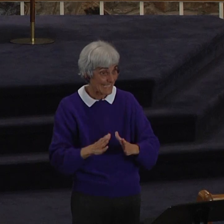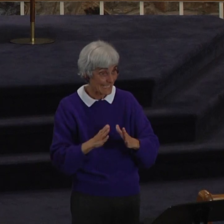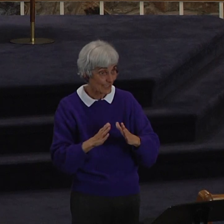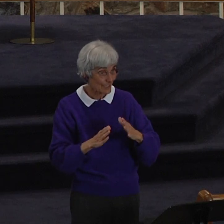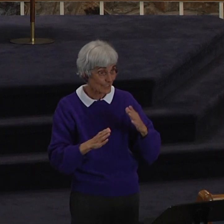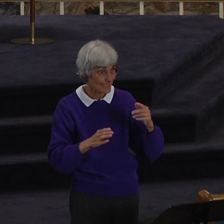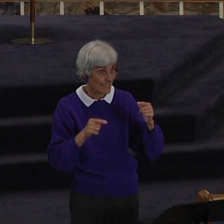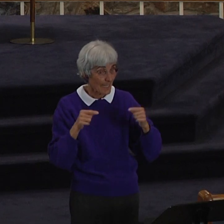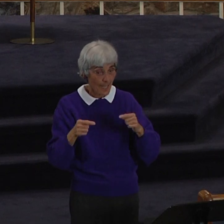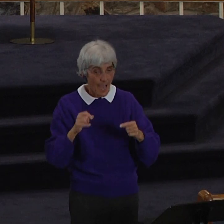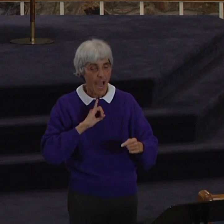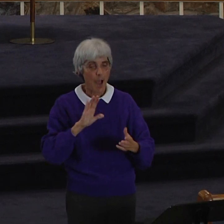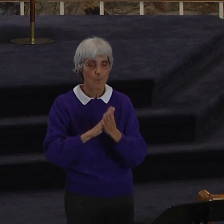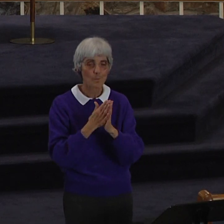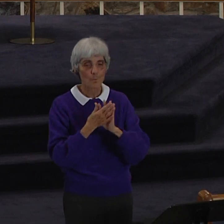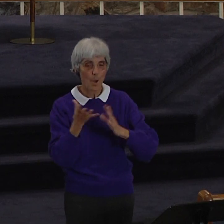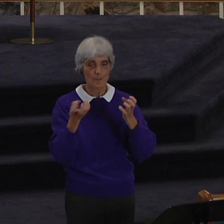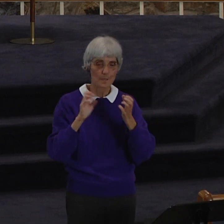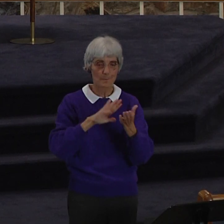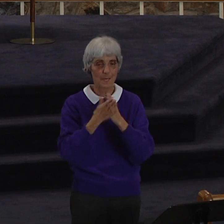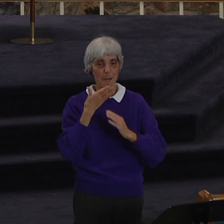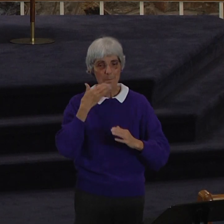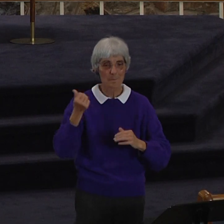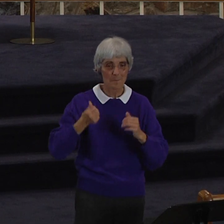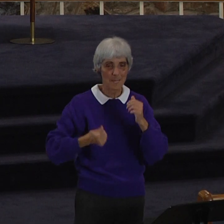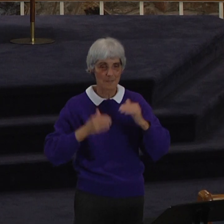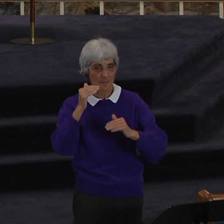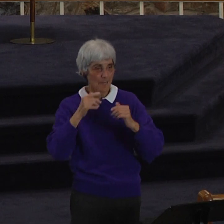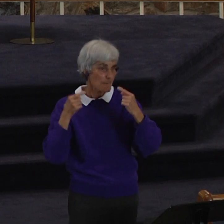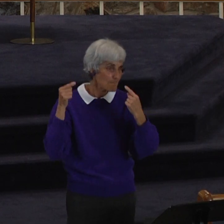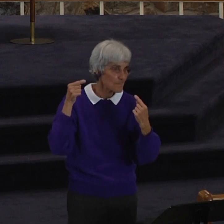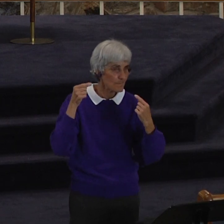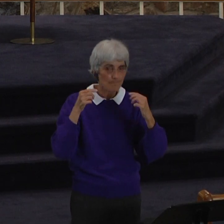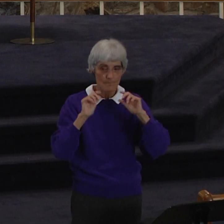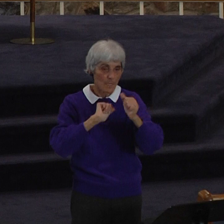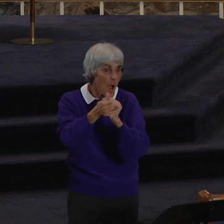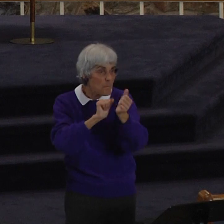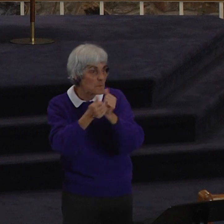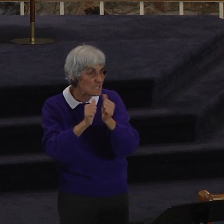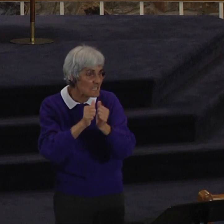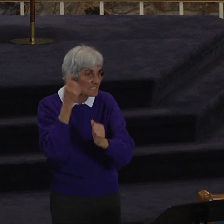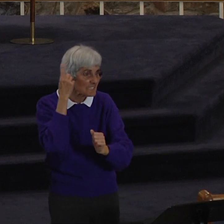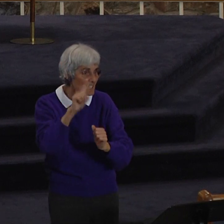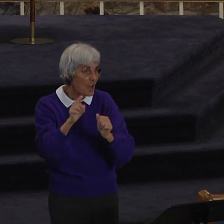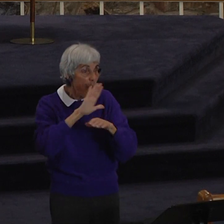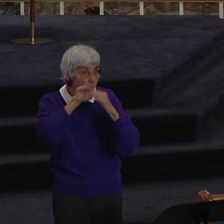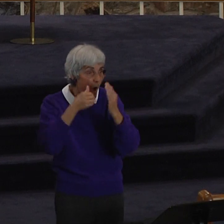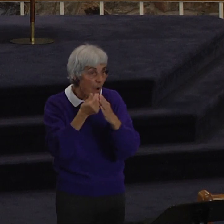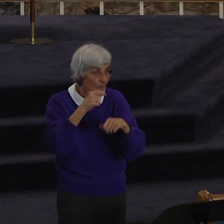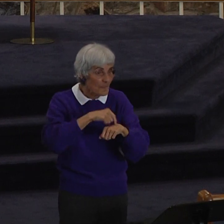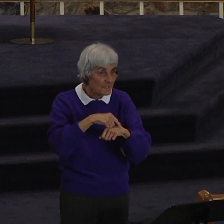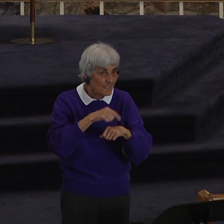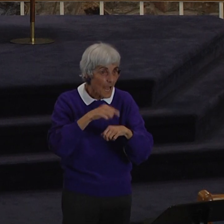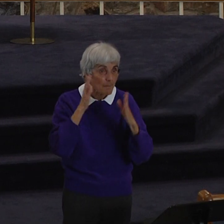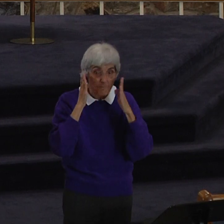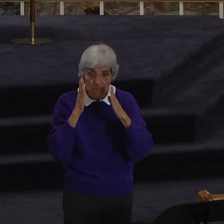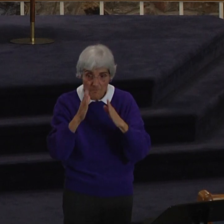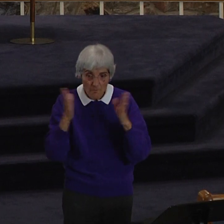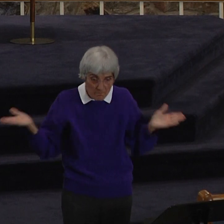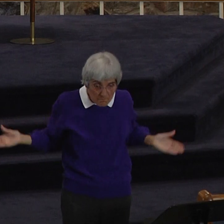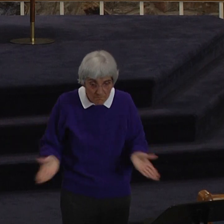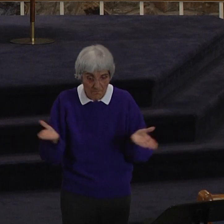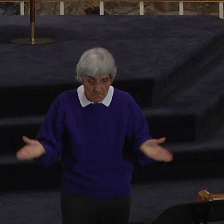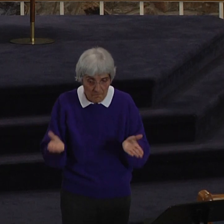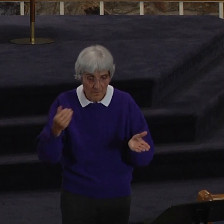out how to be better than the one that they're competing with for promotion. They spend all of their time